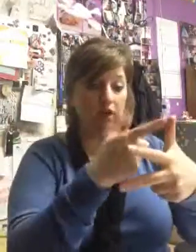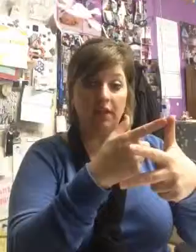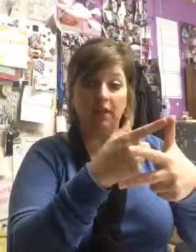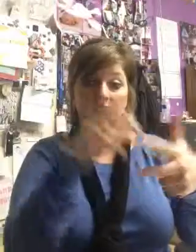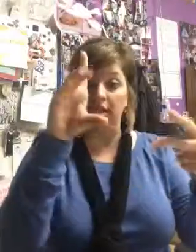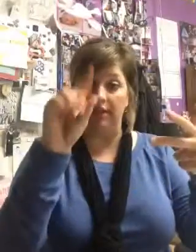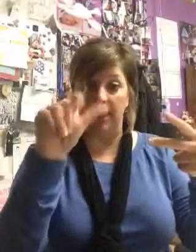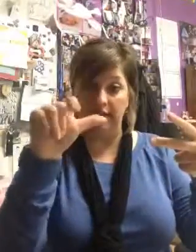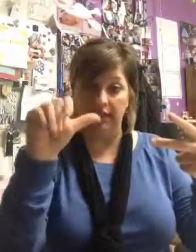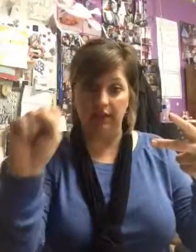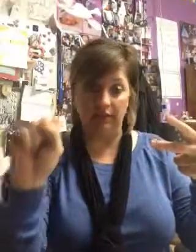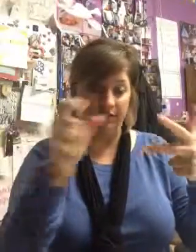then listing Dallas,